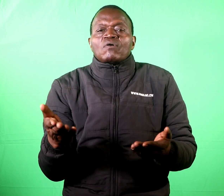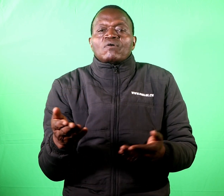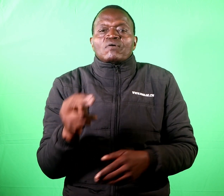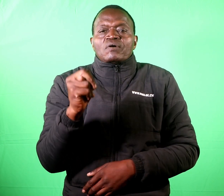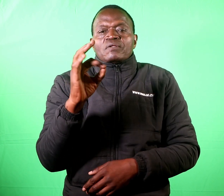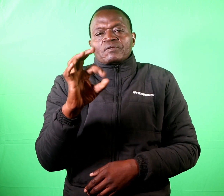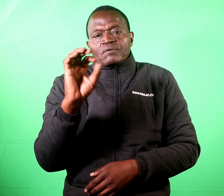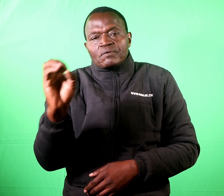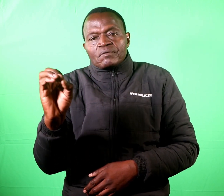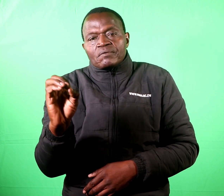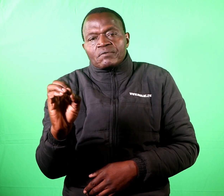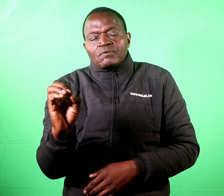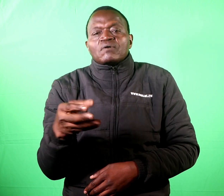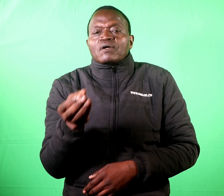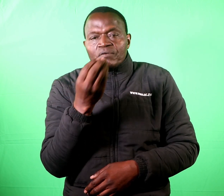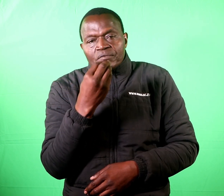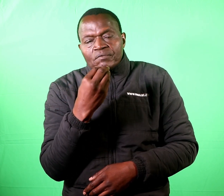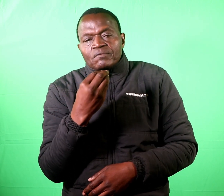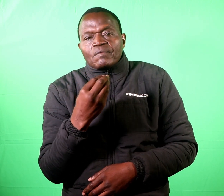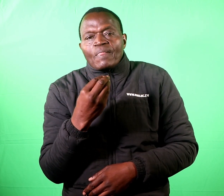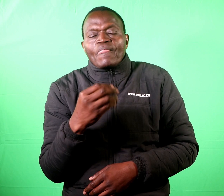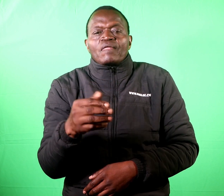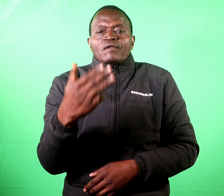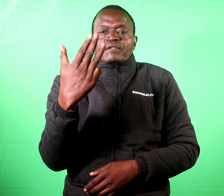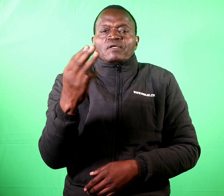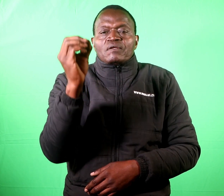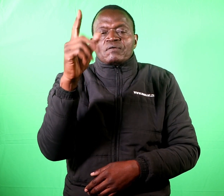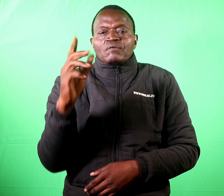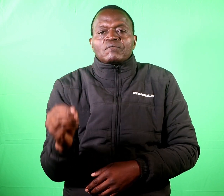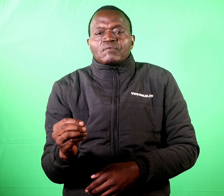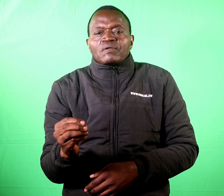NGOs were food, 9%, and crop inputs,